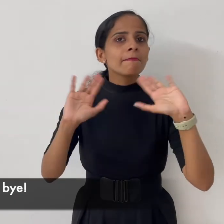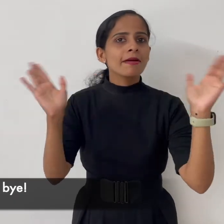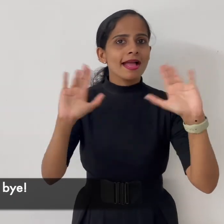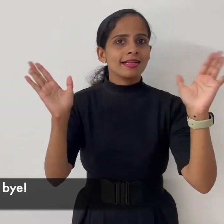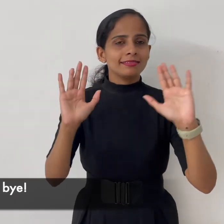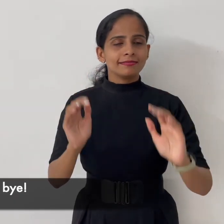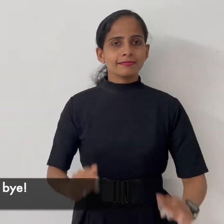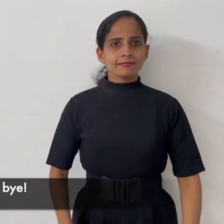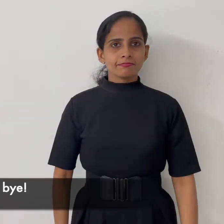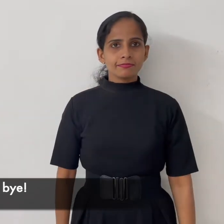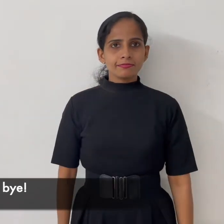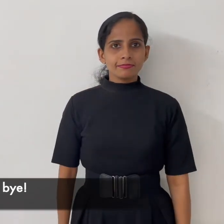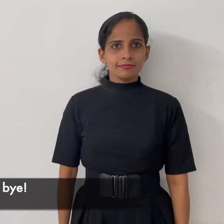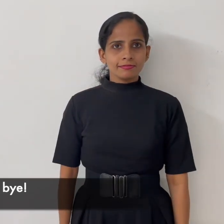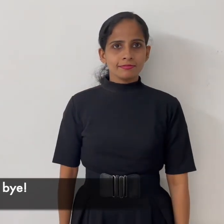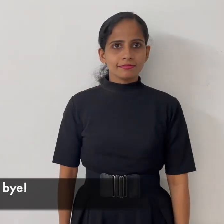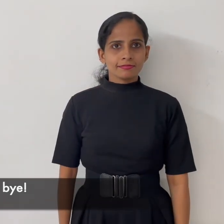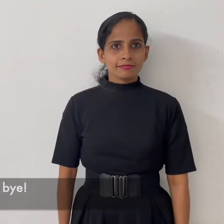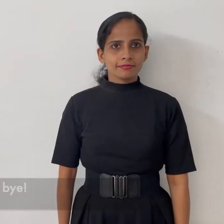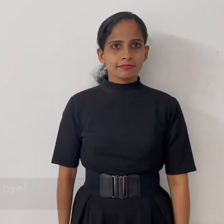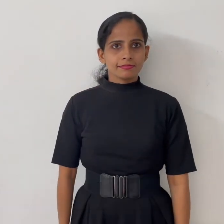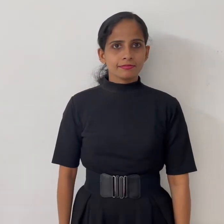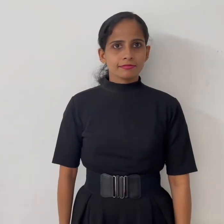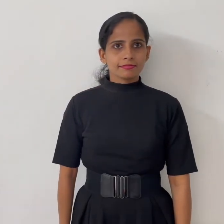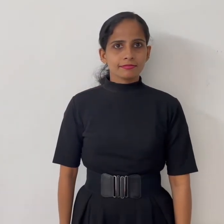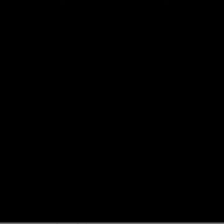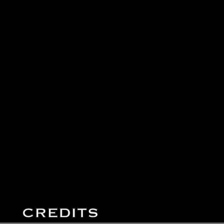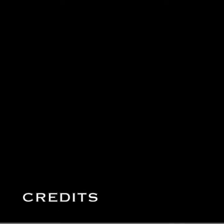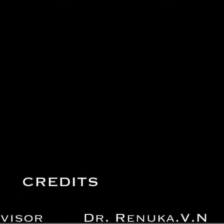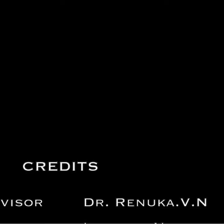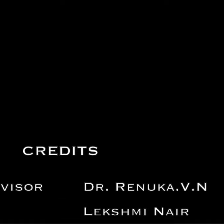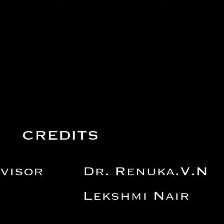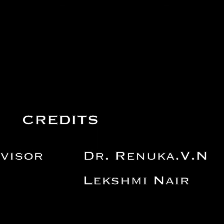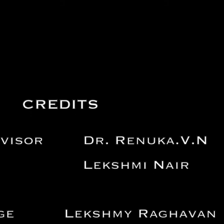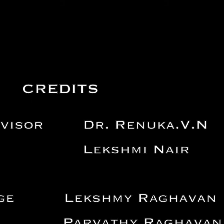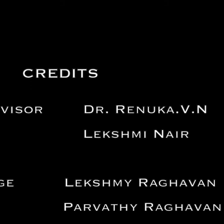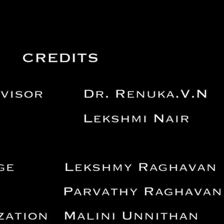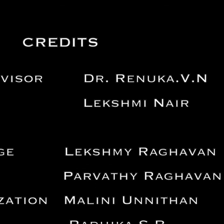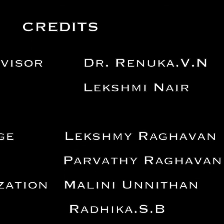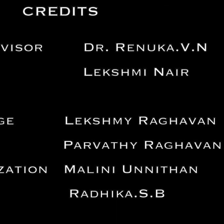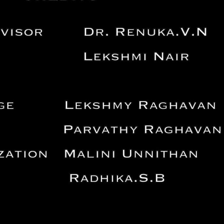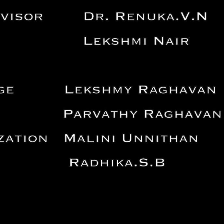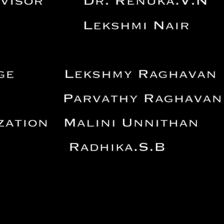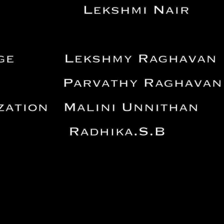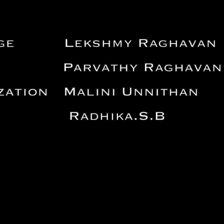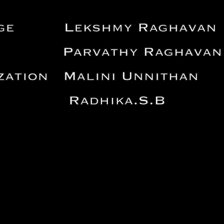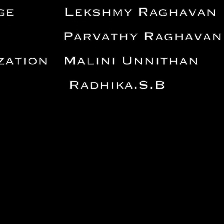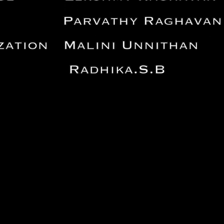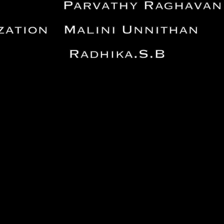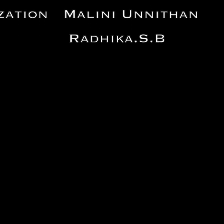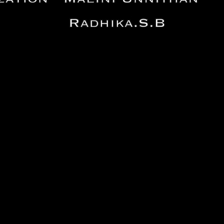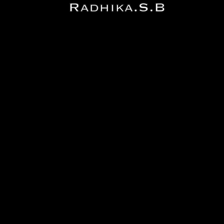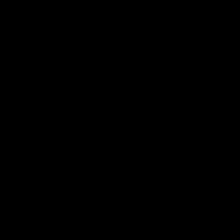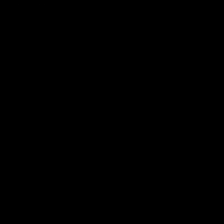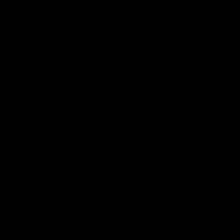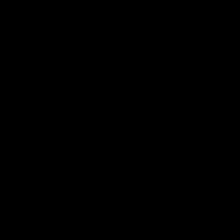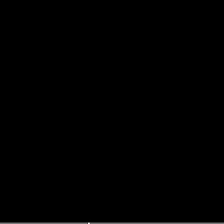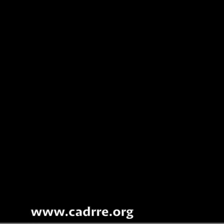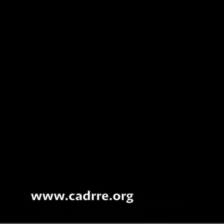bye bye you you you you you you You